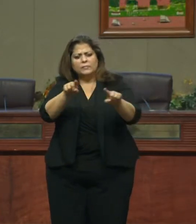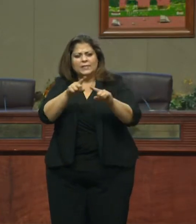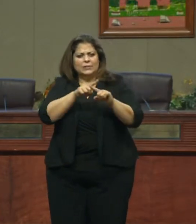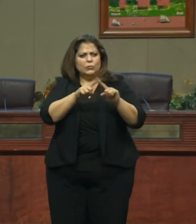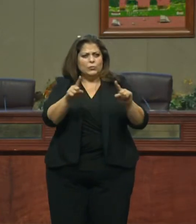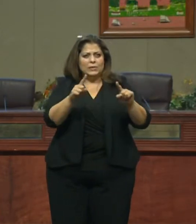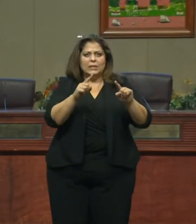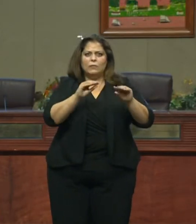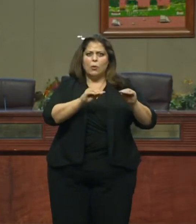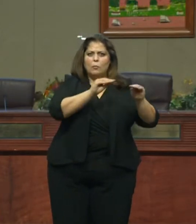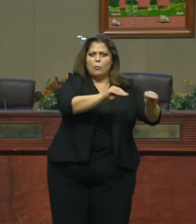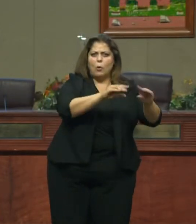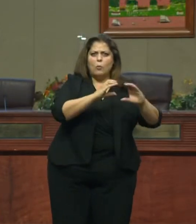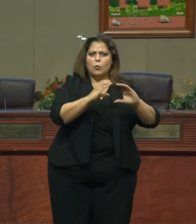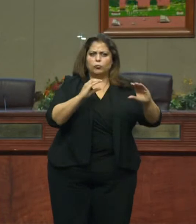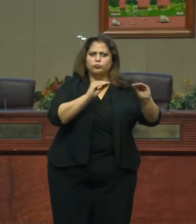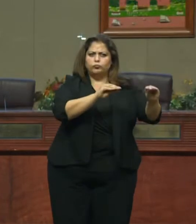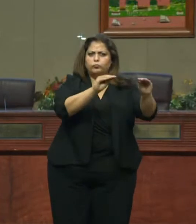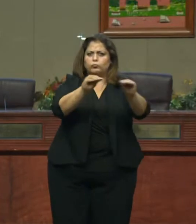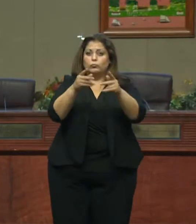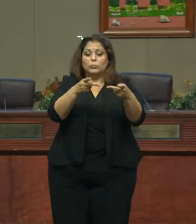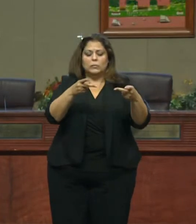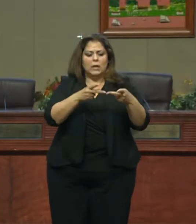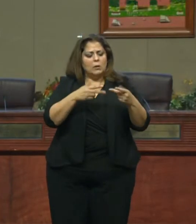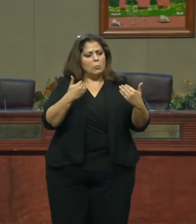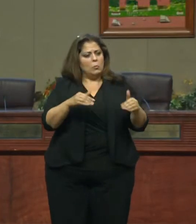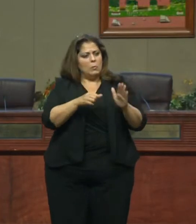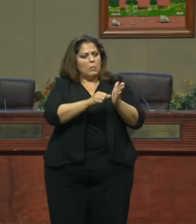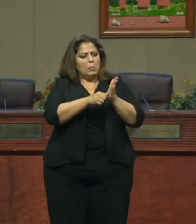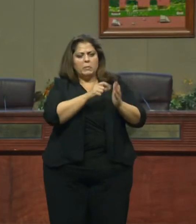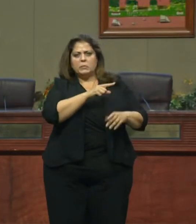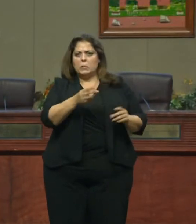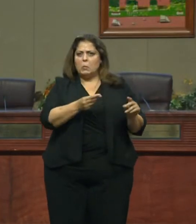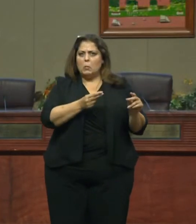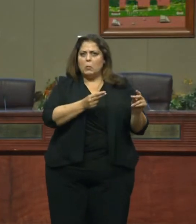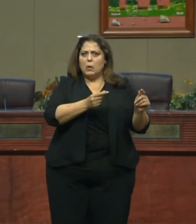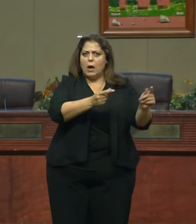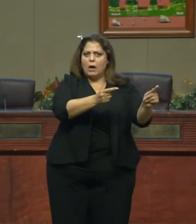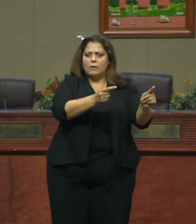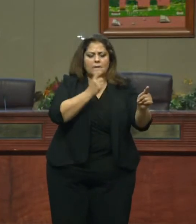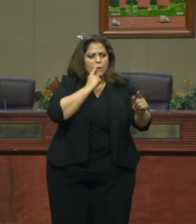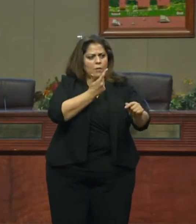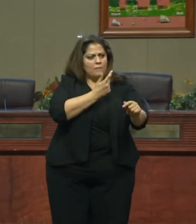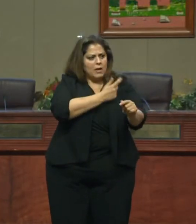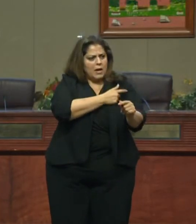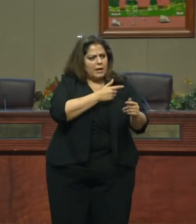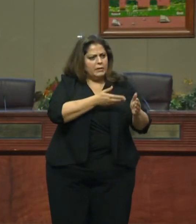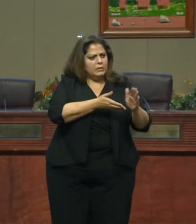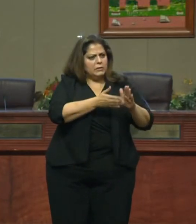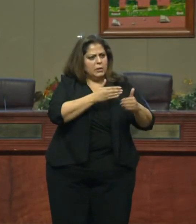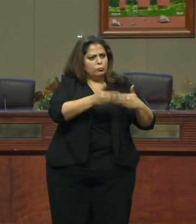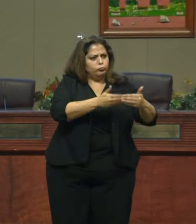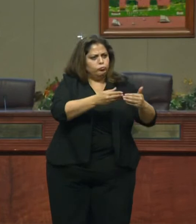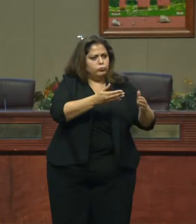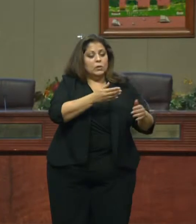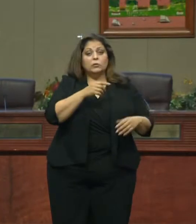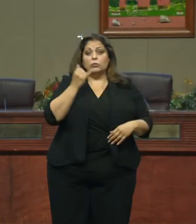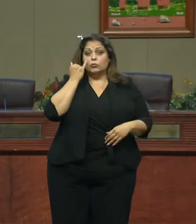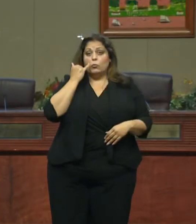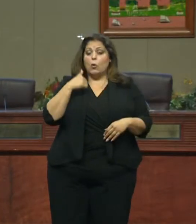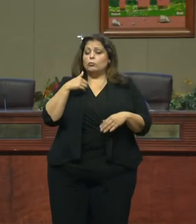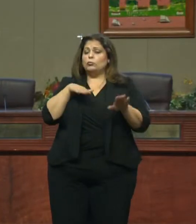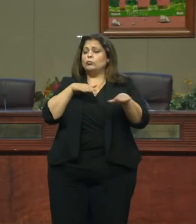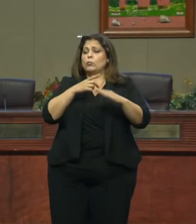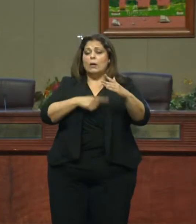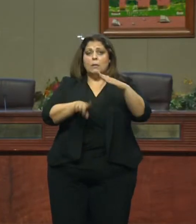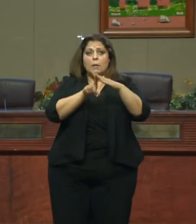I continue to be impressed with how quickly and efficiently they can get vaccines done. So any of these walk-up sites, you can get there